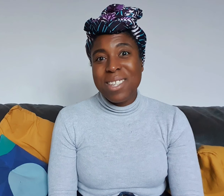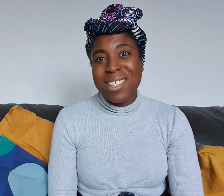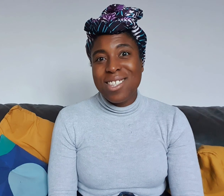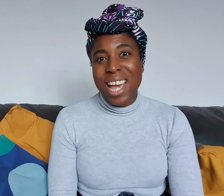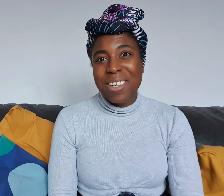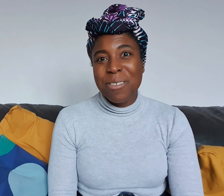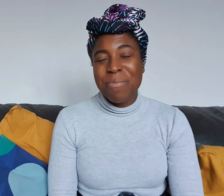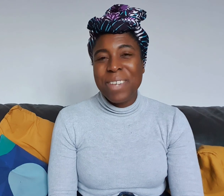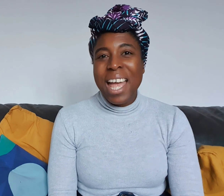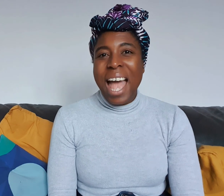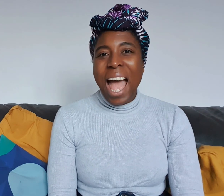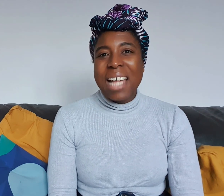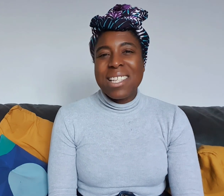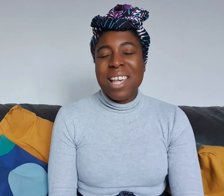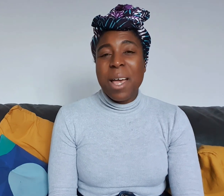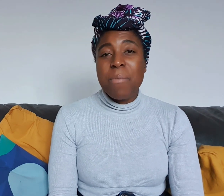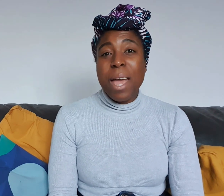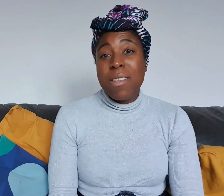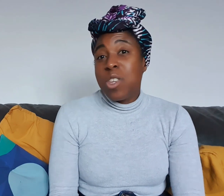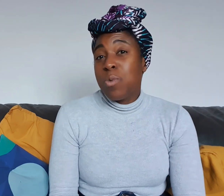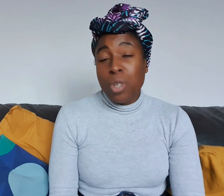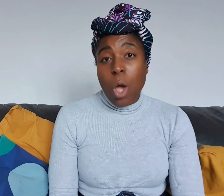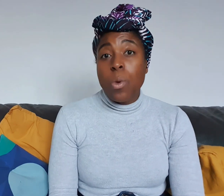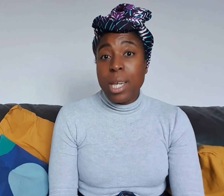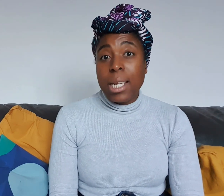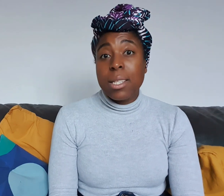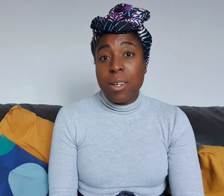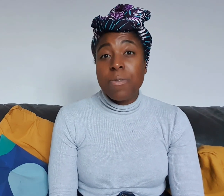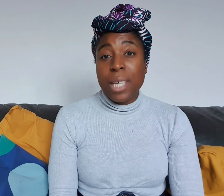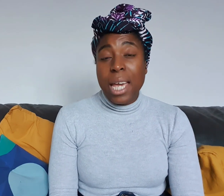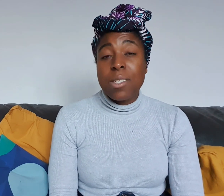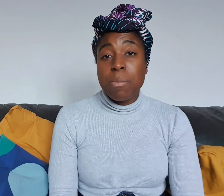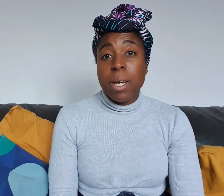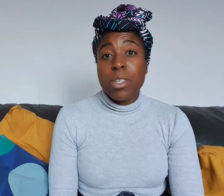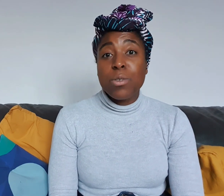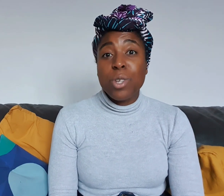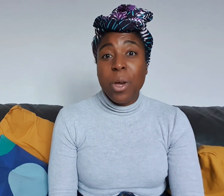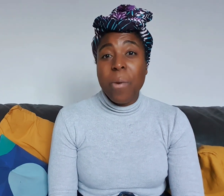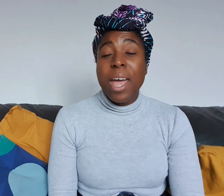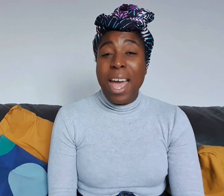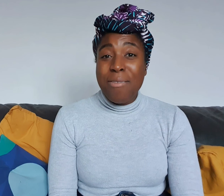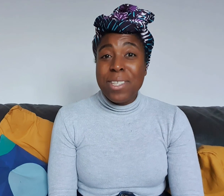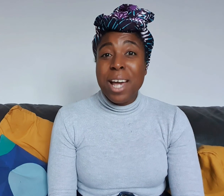this channel, and you will know when you click the notification bell, you'll know every time I